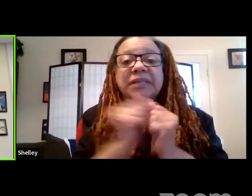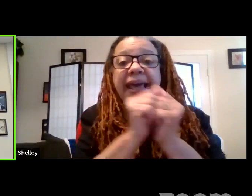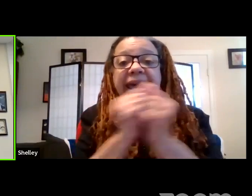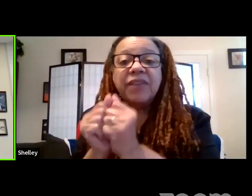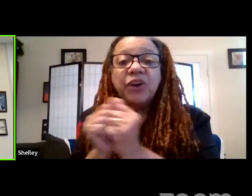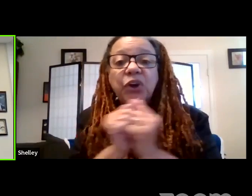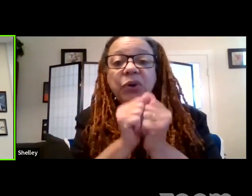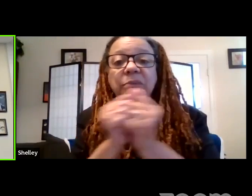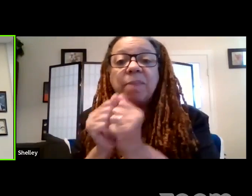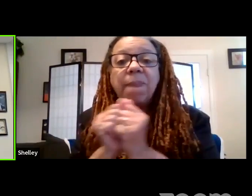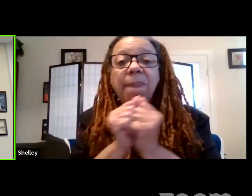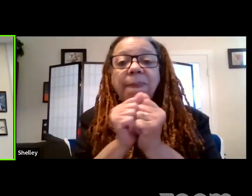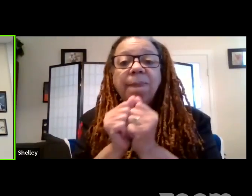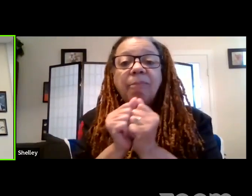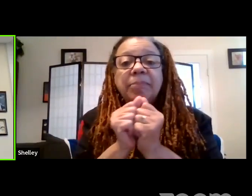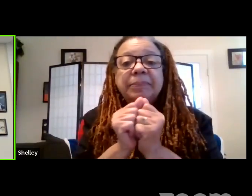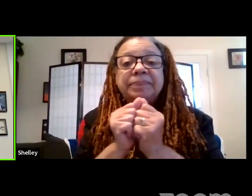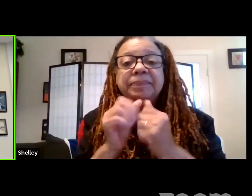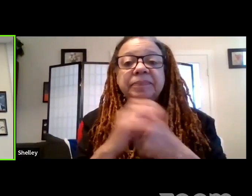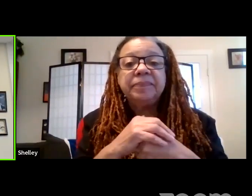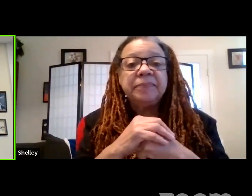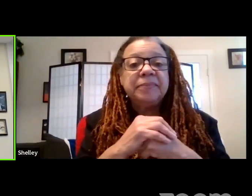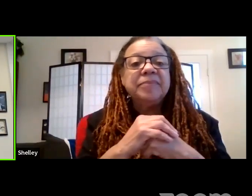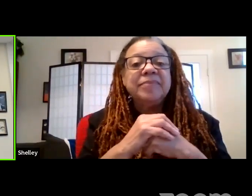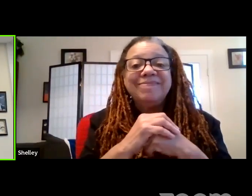on housing.